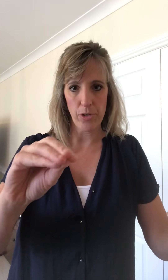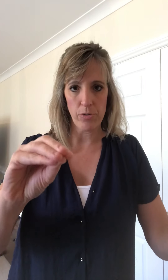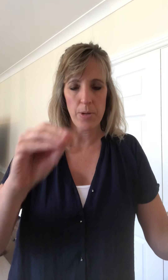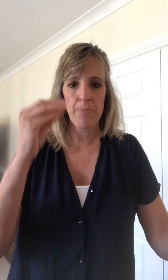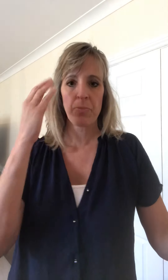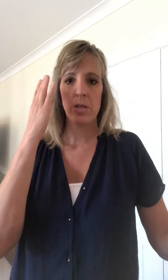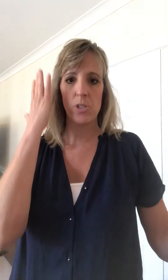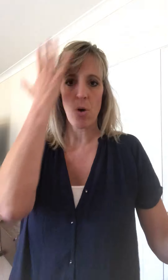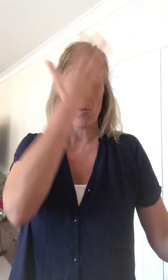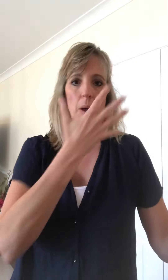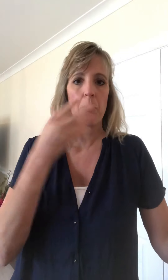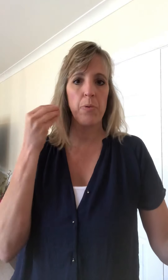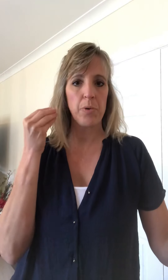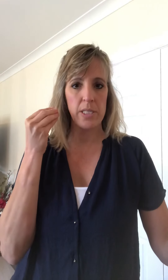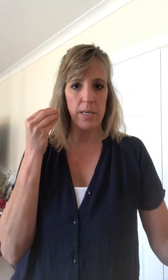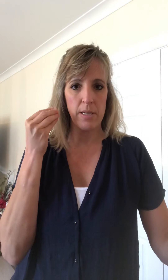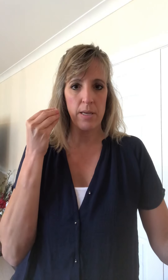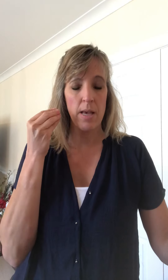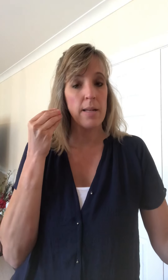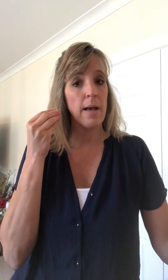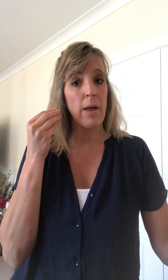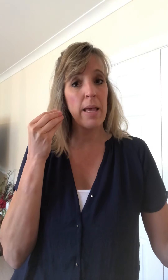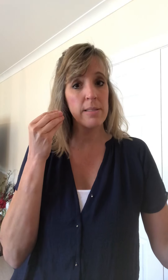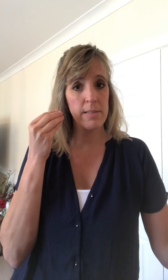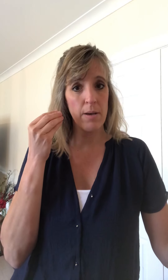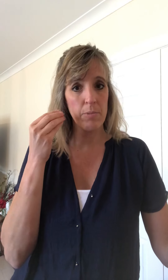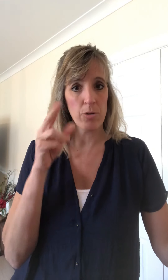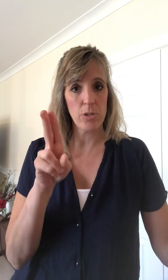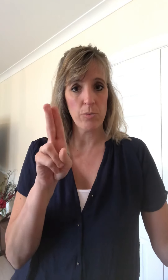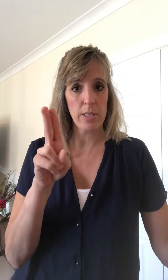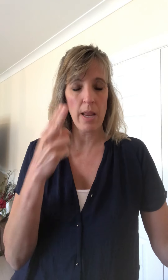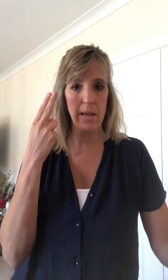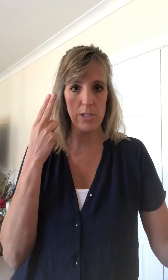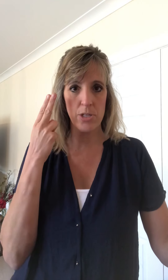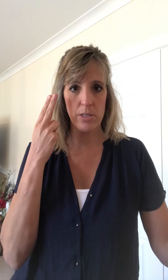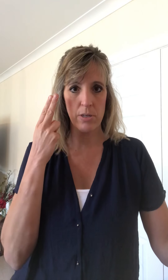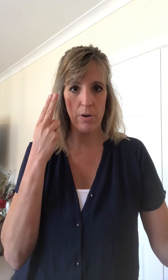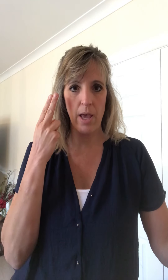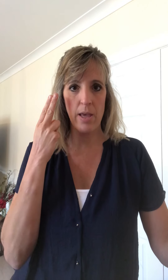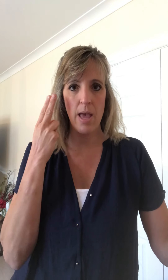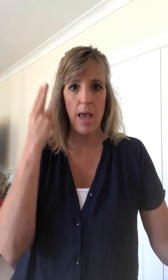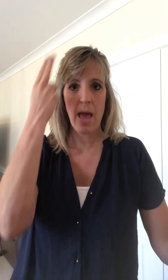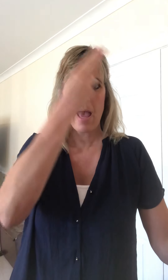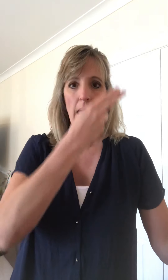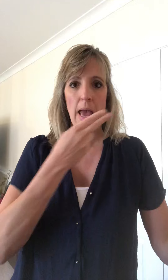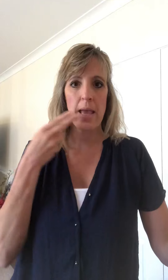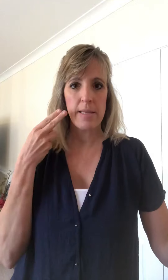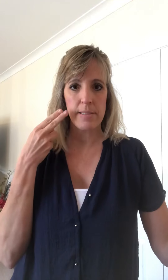food. So pretty. Now handsome, you could do it with an H, okay?